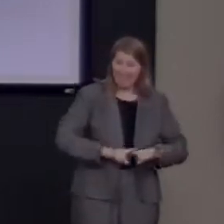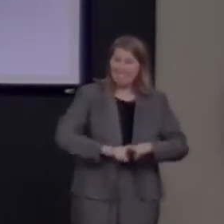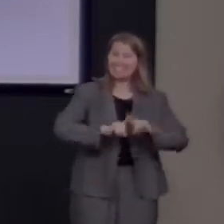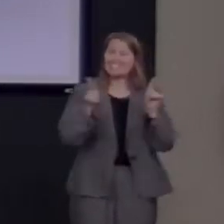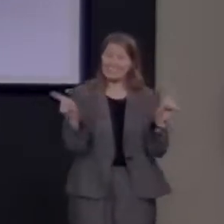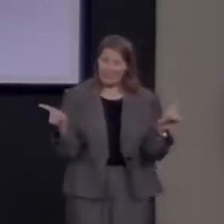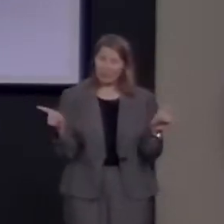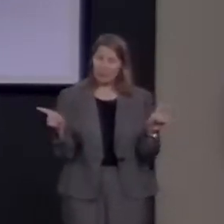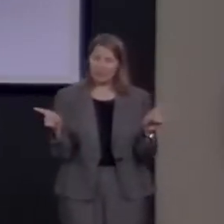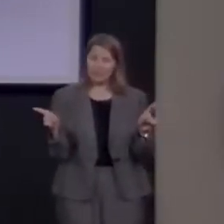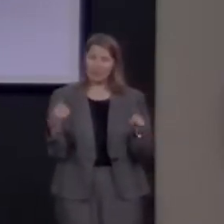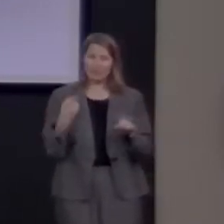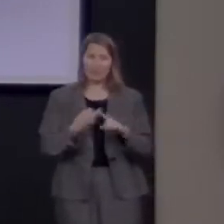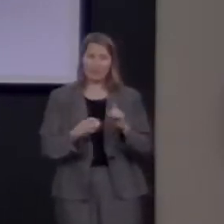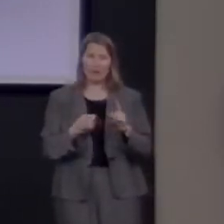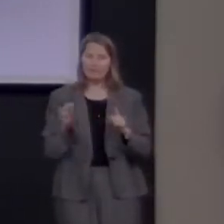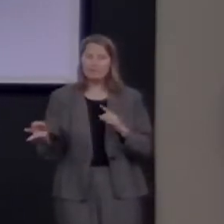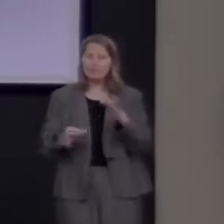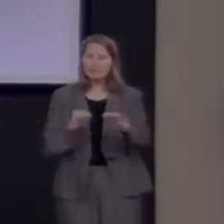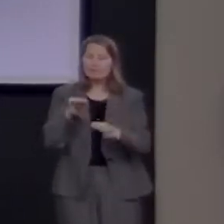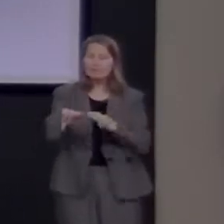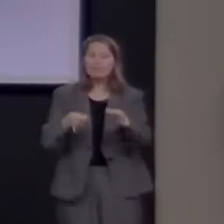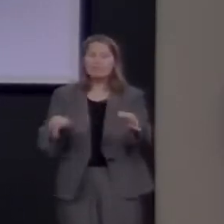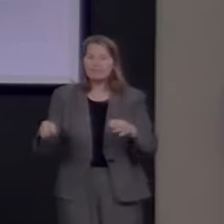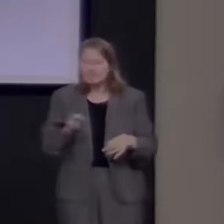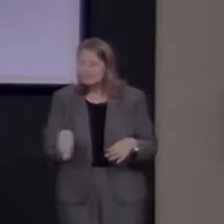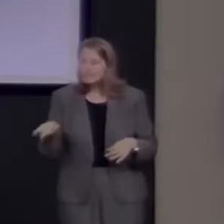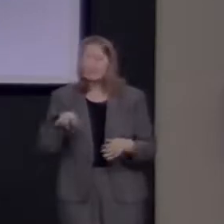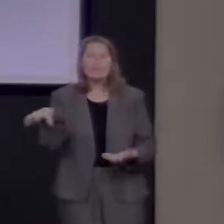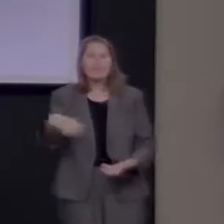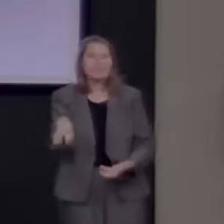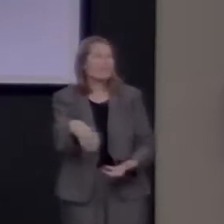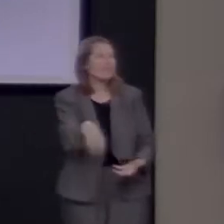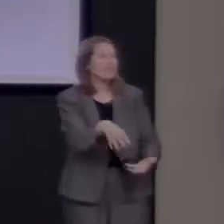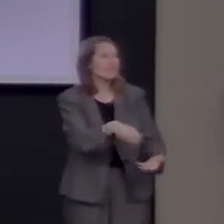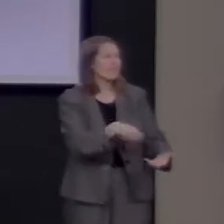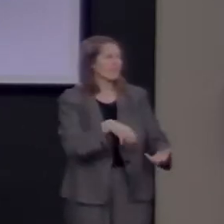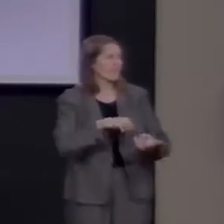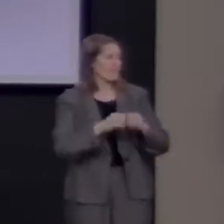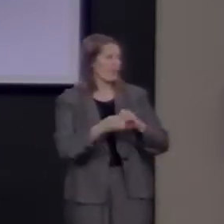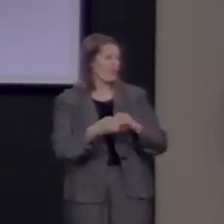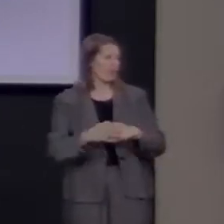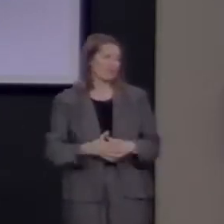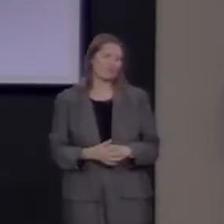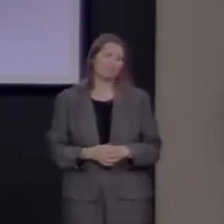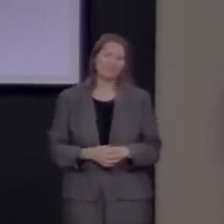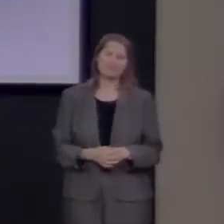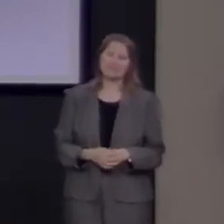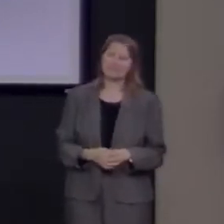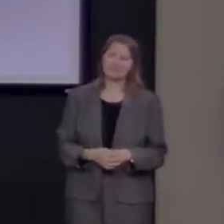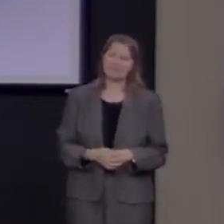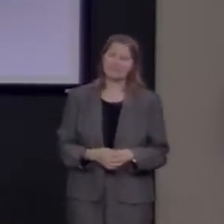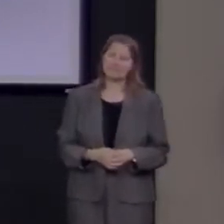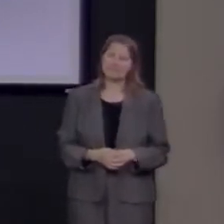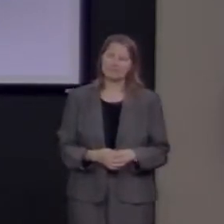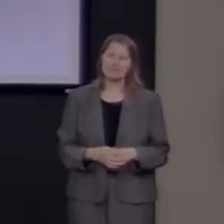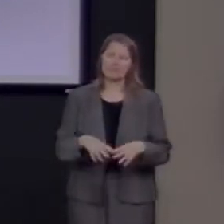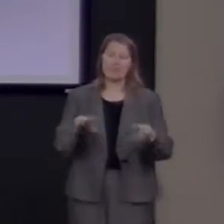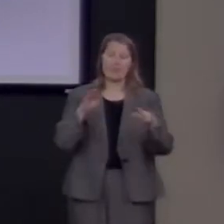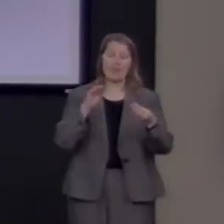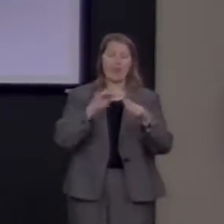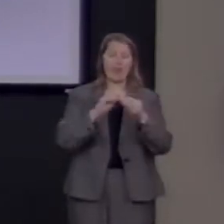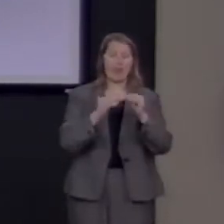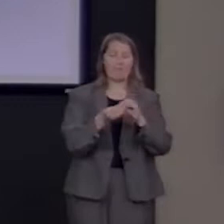system that is involved in the non-symbolic representation of numerical quantity. That the number